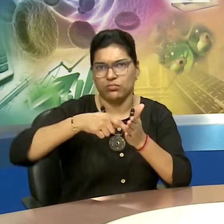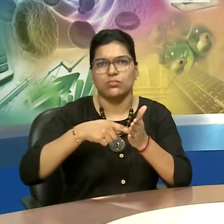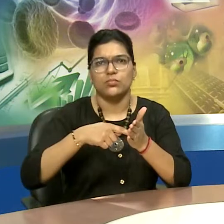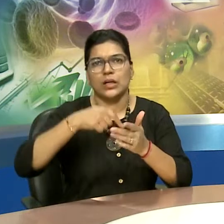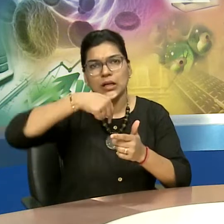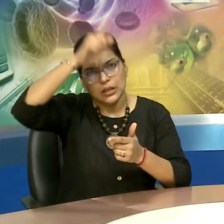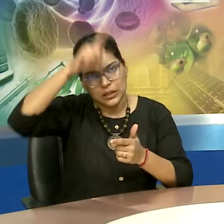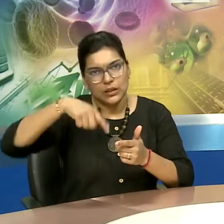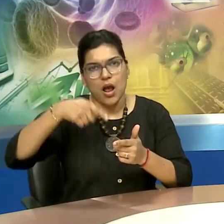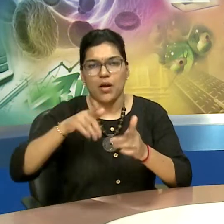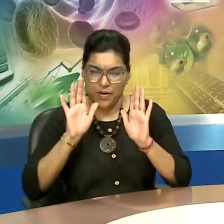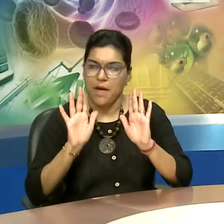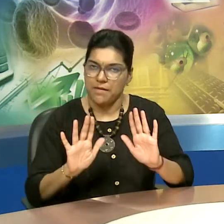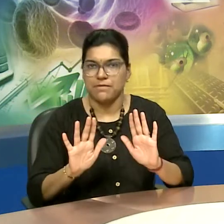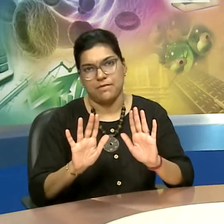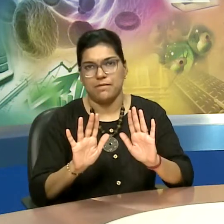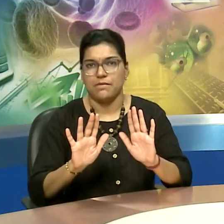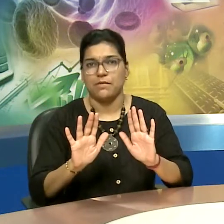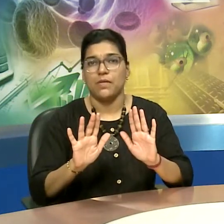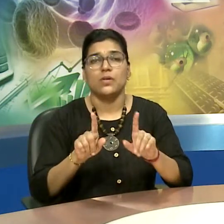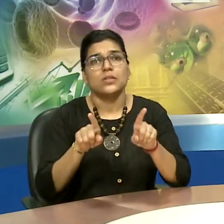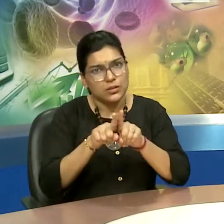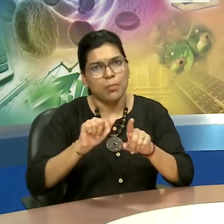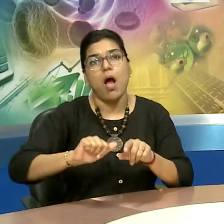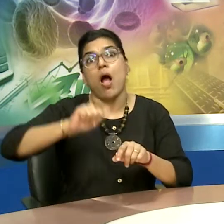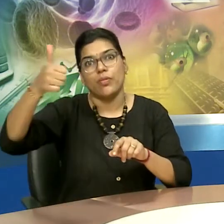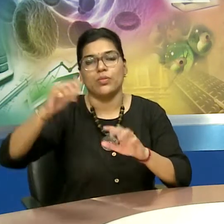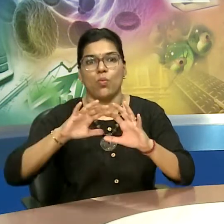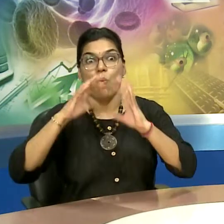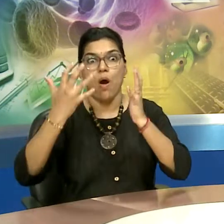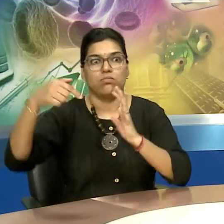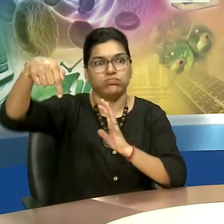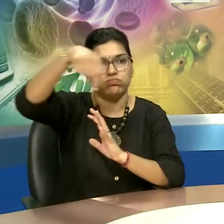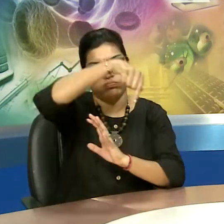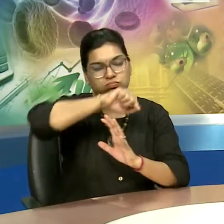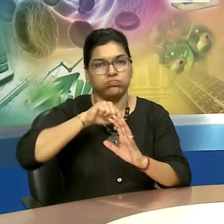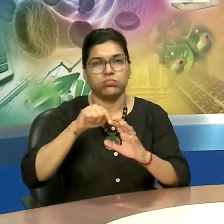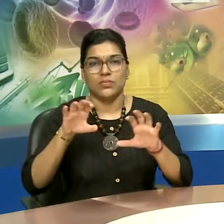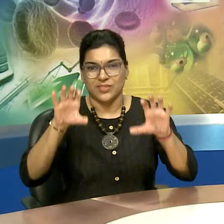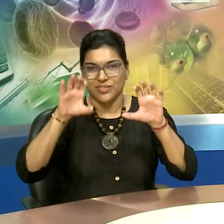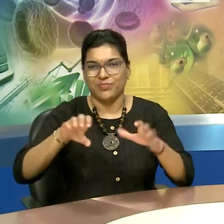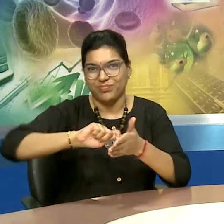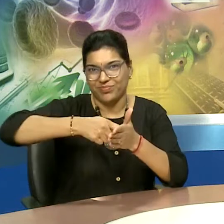The Constitution of India is a written document